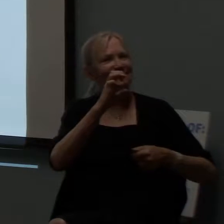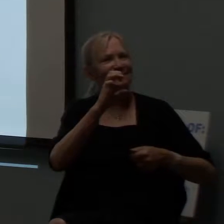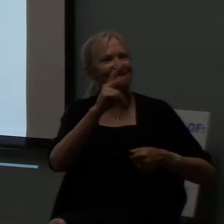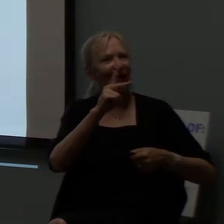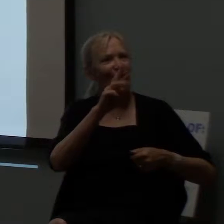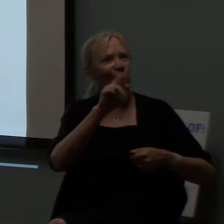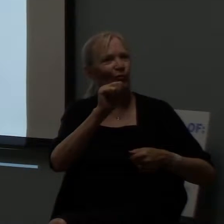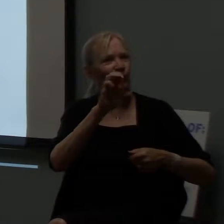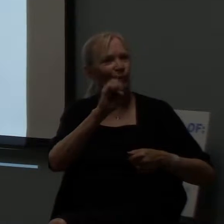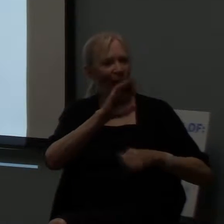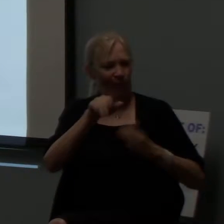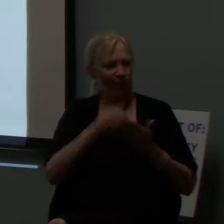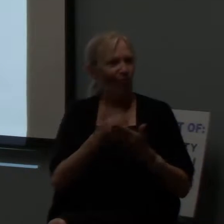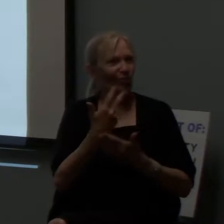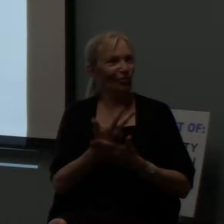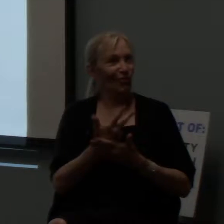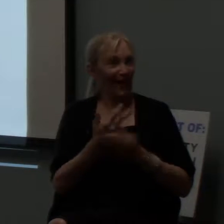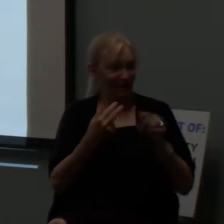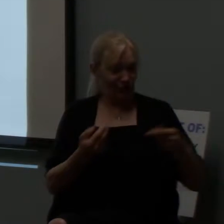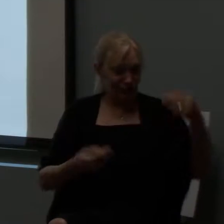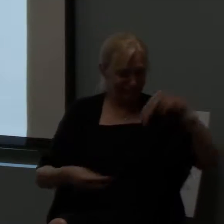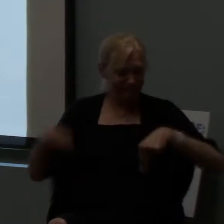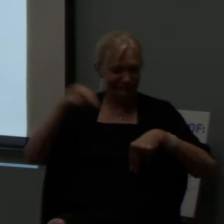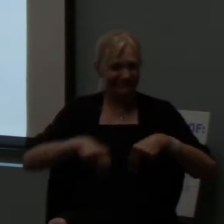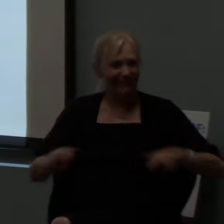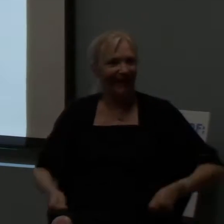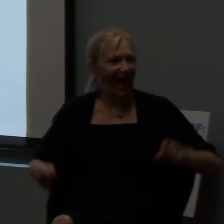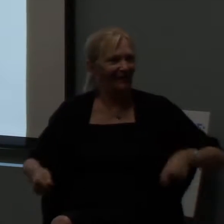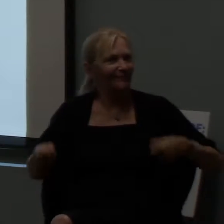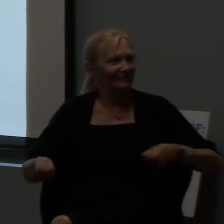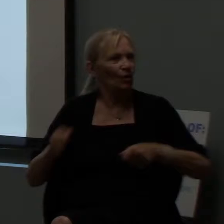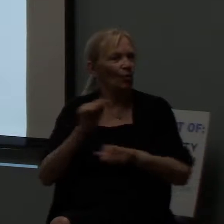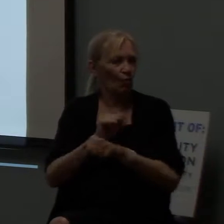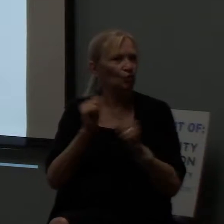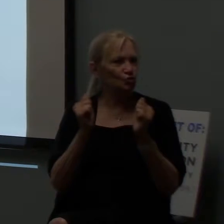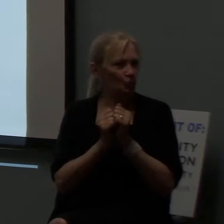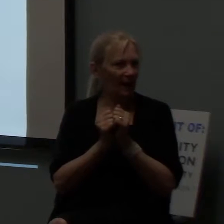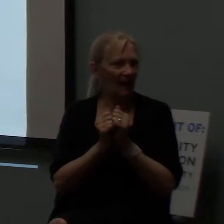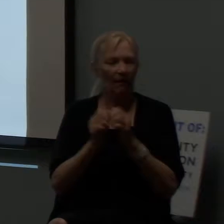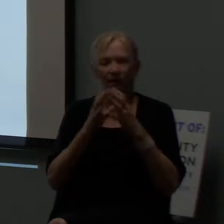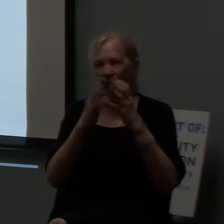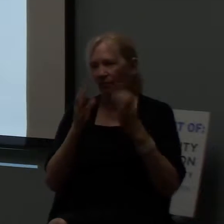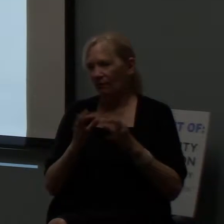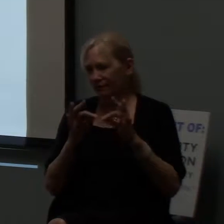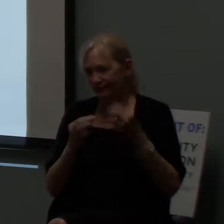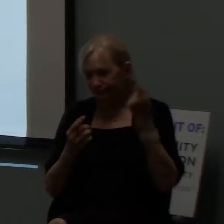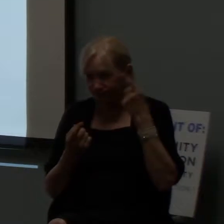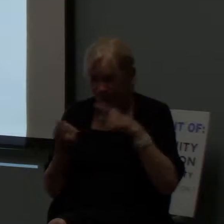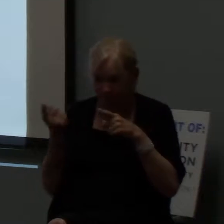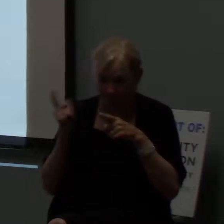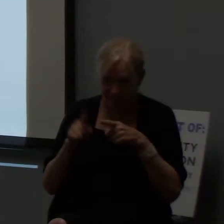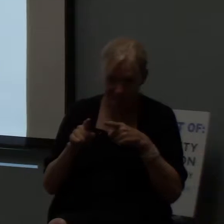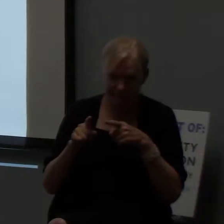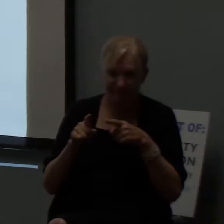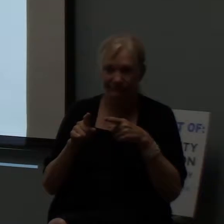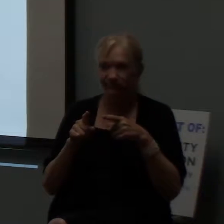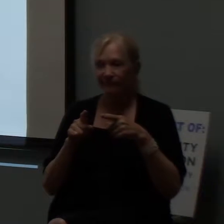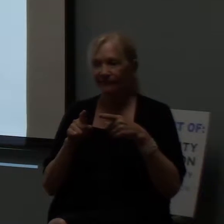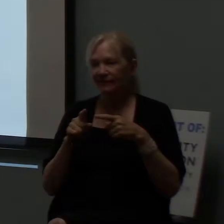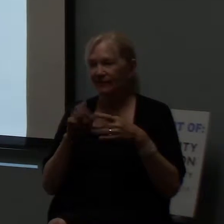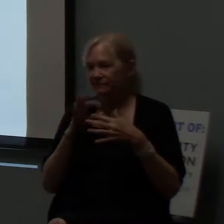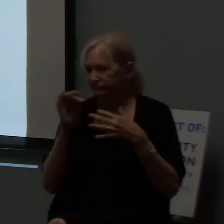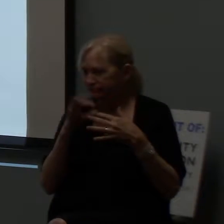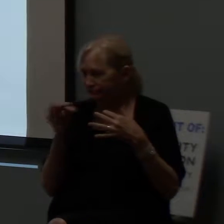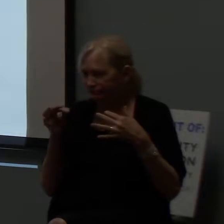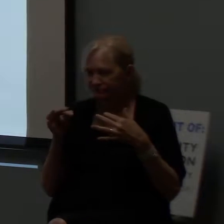And so you need to get to 2 votes. And so there's a lot of conversation, a lot of compromise, a lot of looking at different alternatives until they can